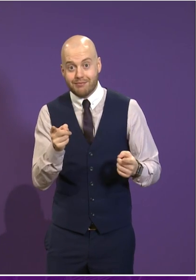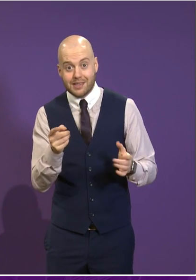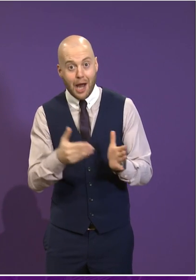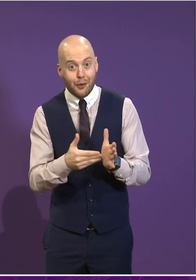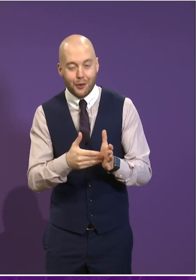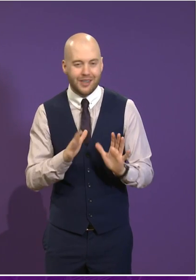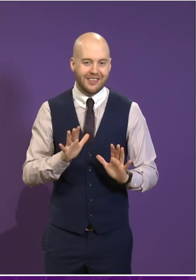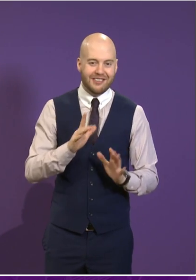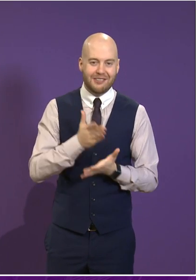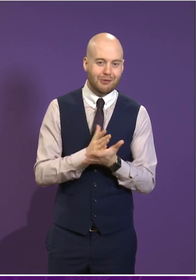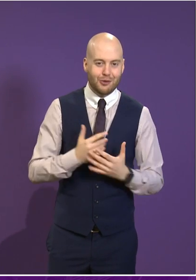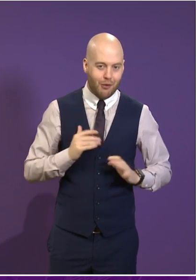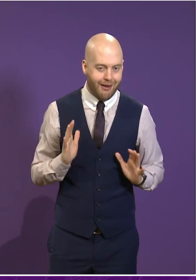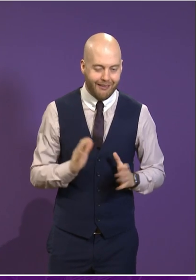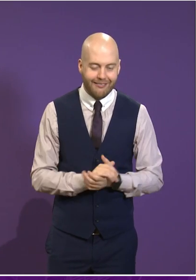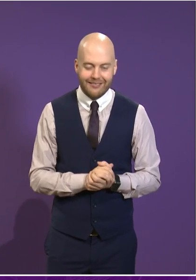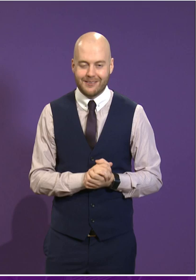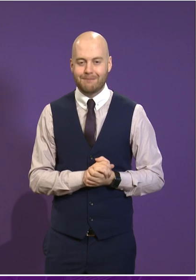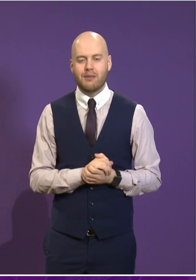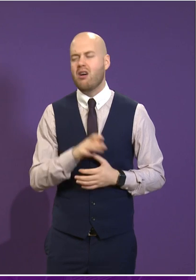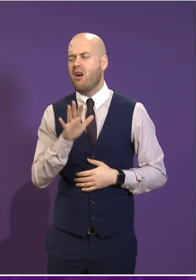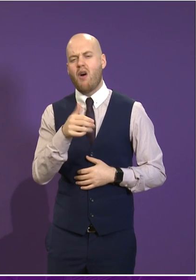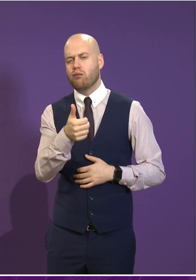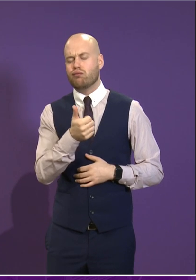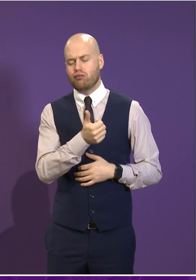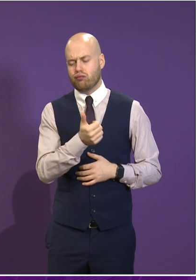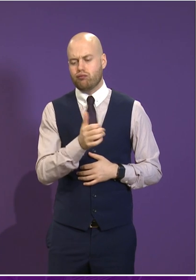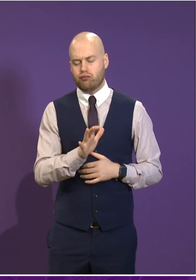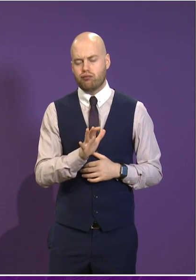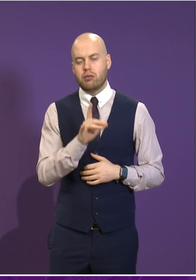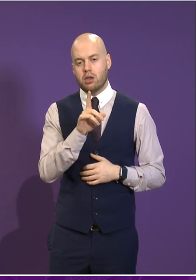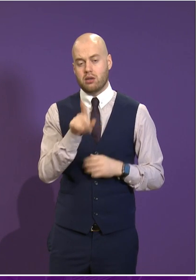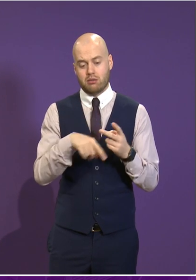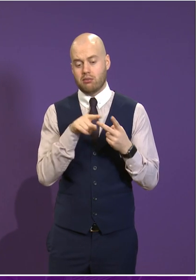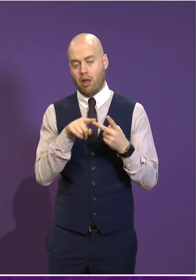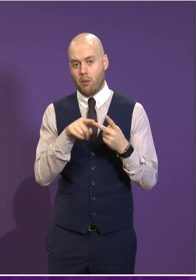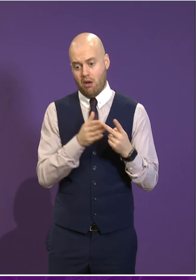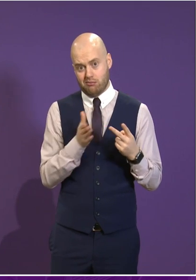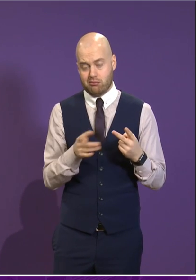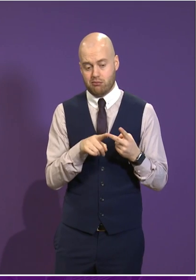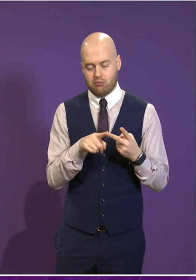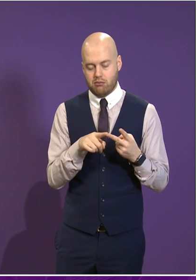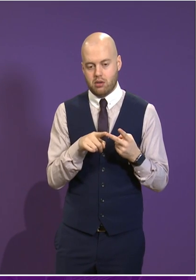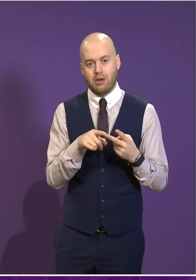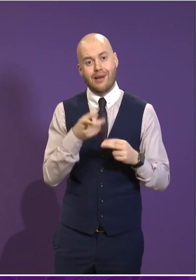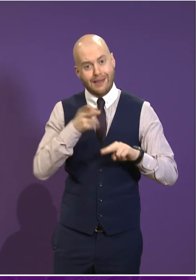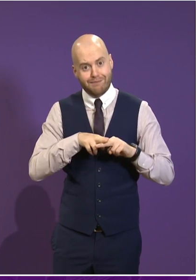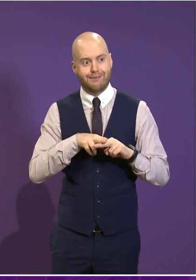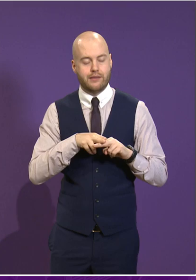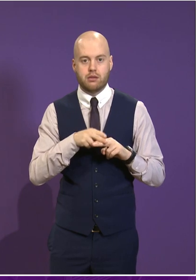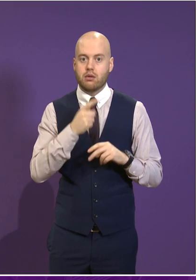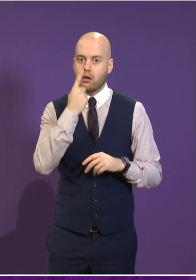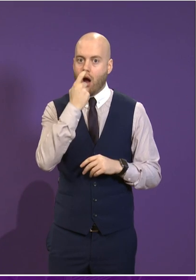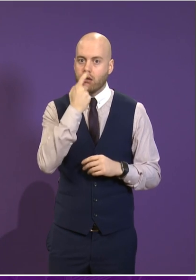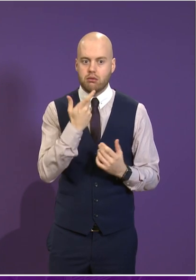give a categorical mm-hmm. answer at the moment. And then obviously the other sort of a side of it is, if we can look at